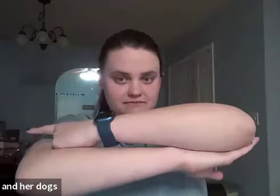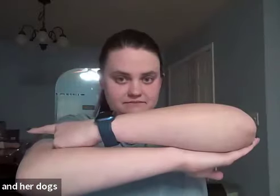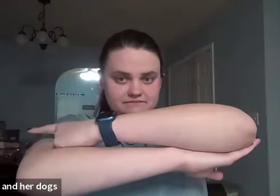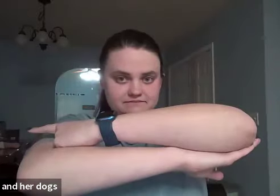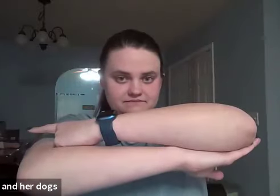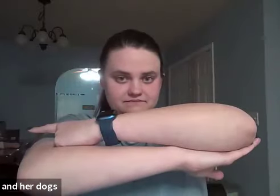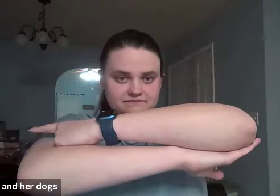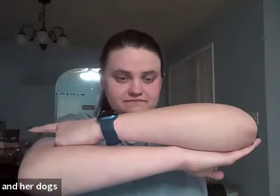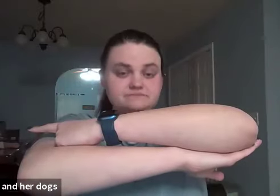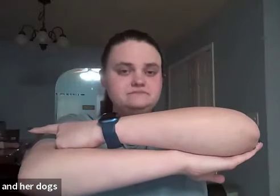Day.